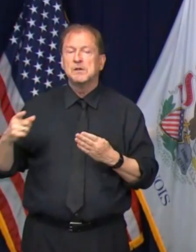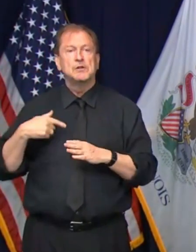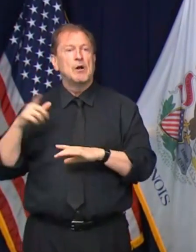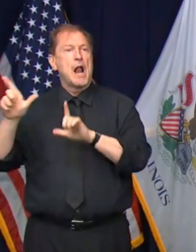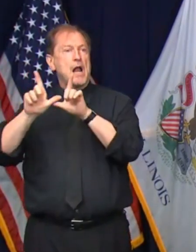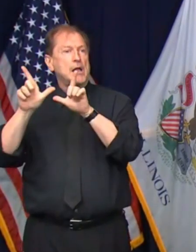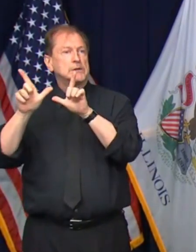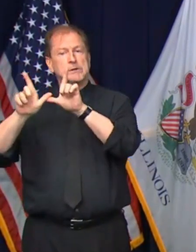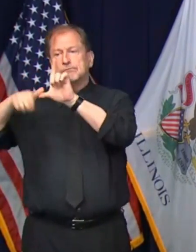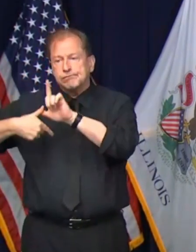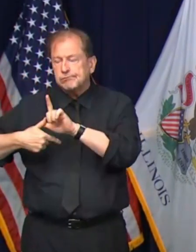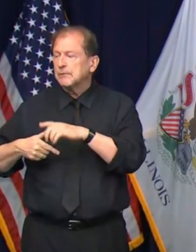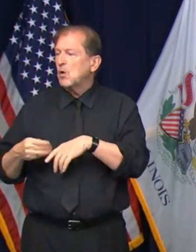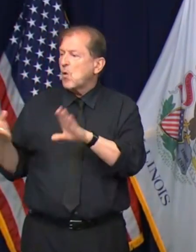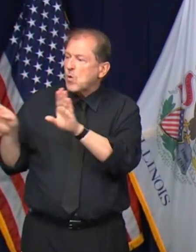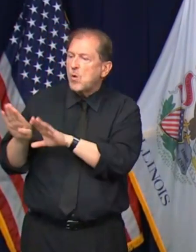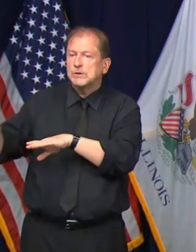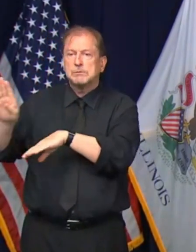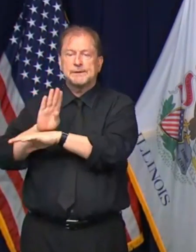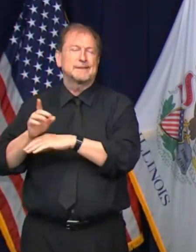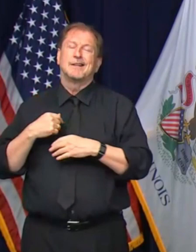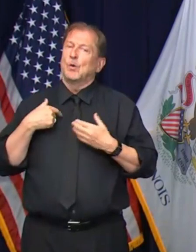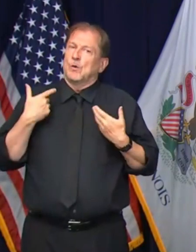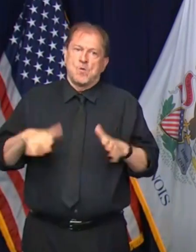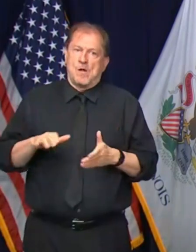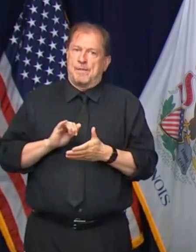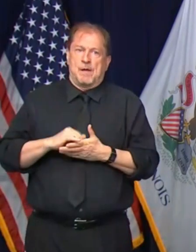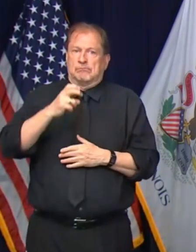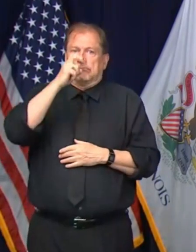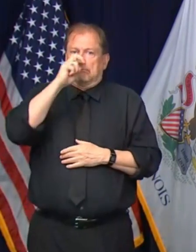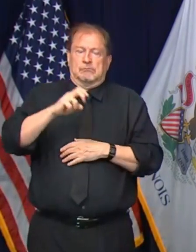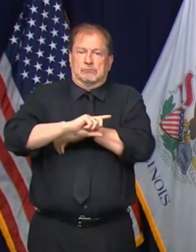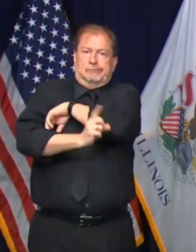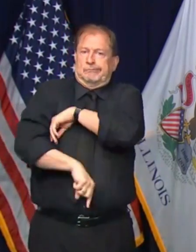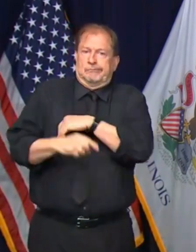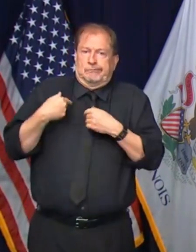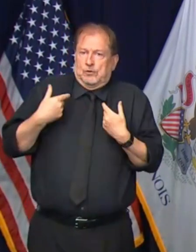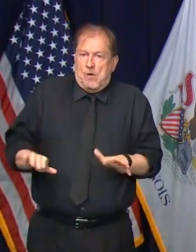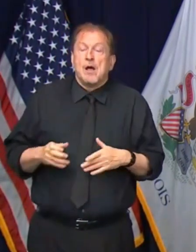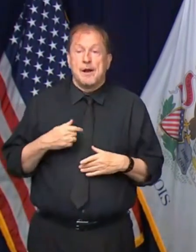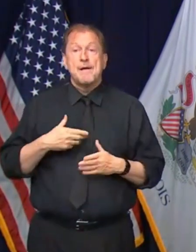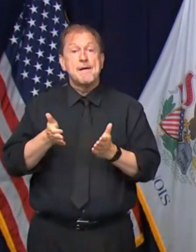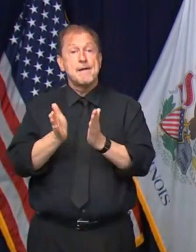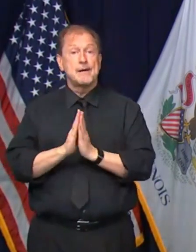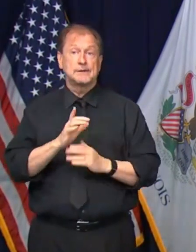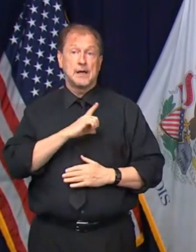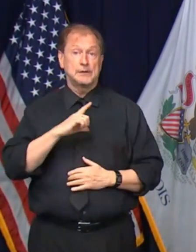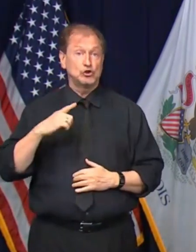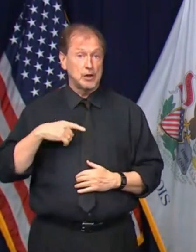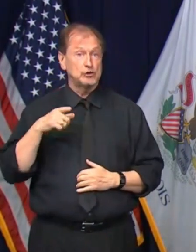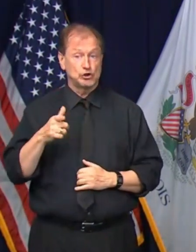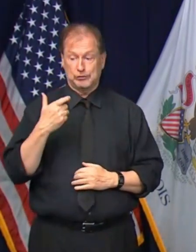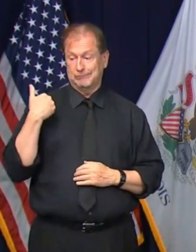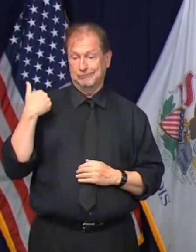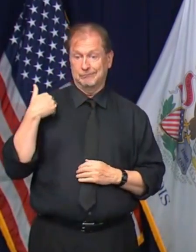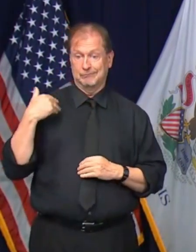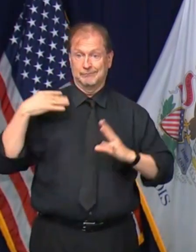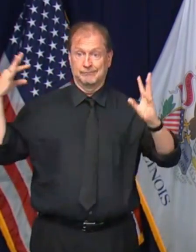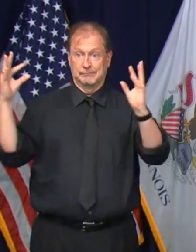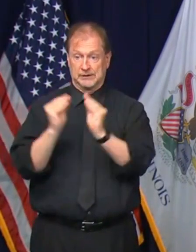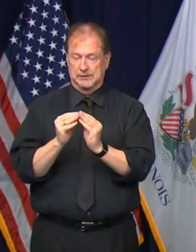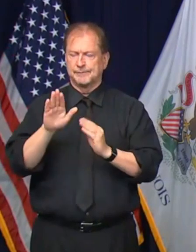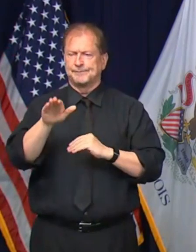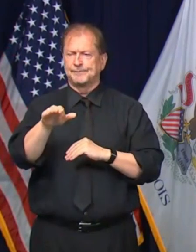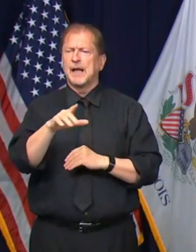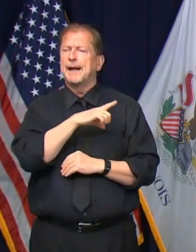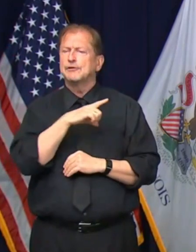business. Those are not things that I wanted. In fact, I implored the legislature to give me a tool. Our intention when we put